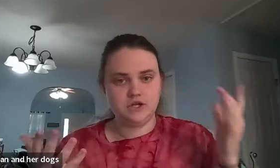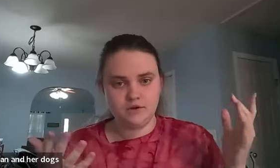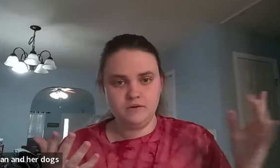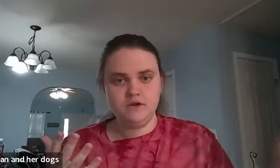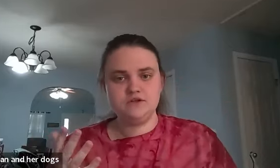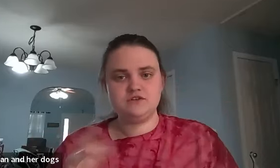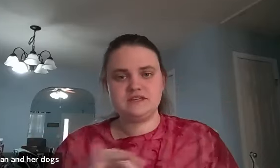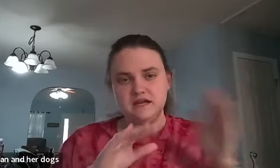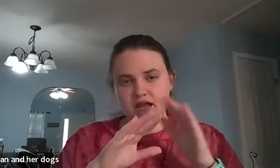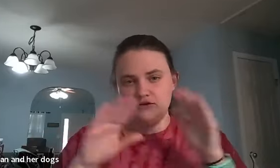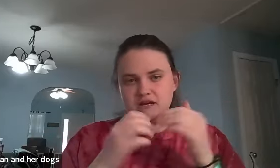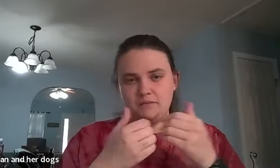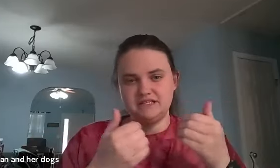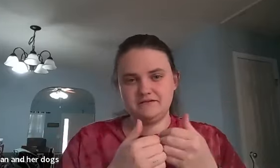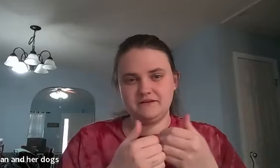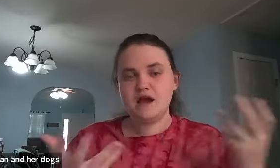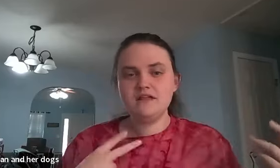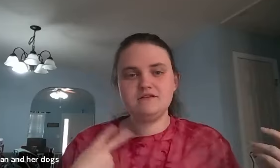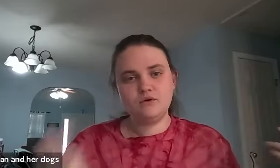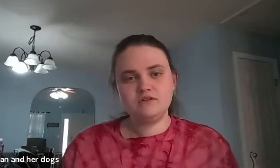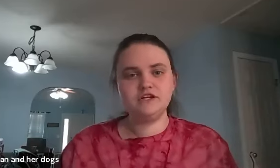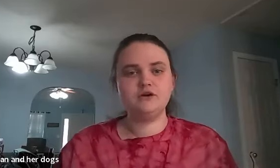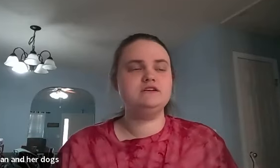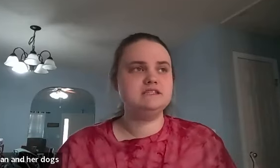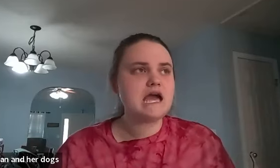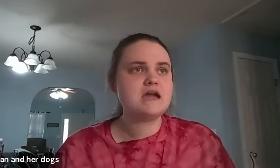know? So that's kind of how you can help identify. It's how we like vocally, you know, we could say